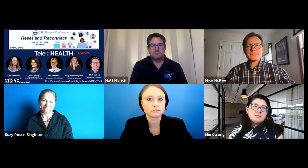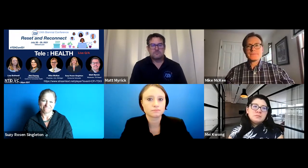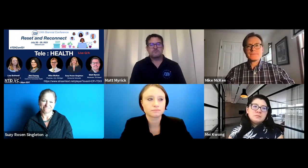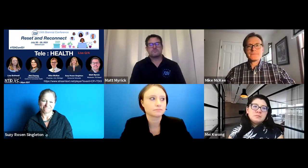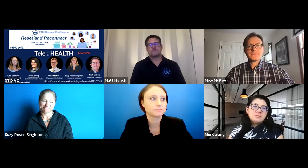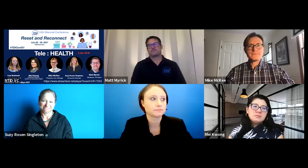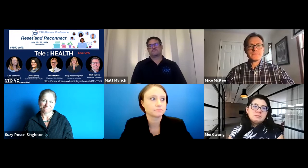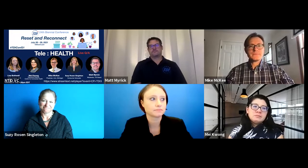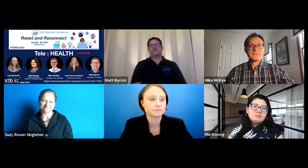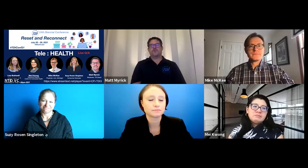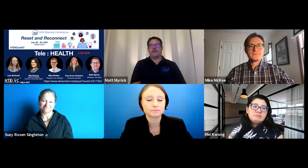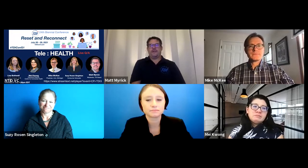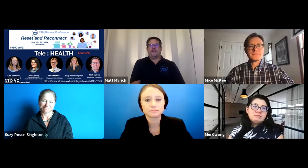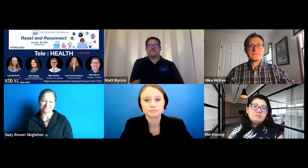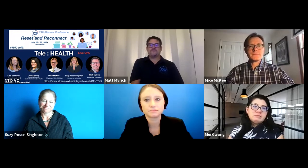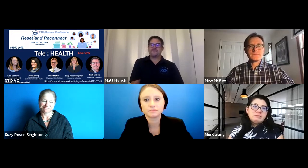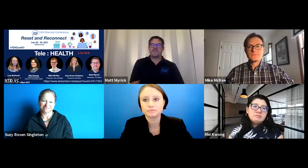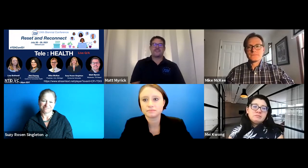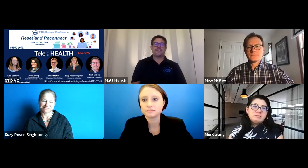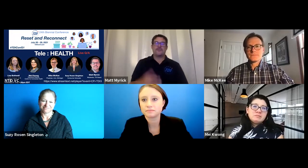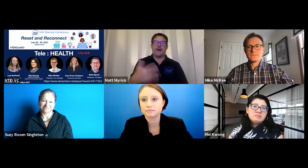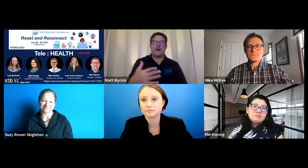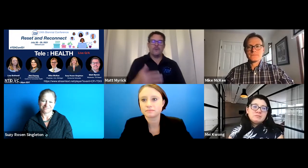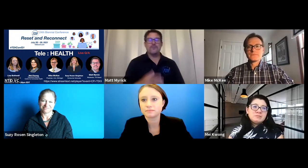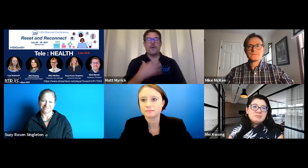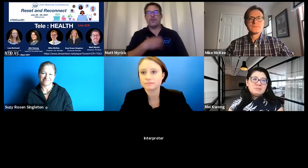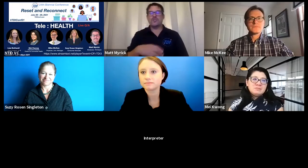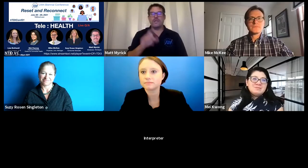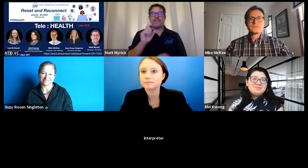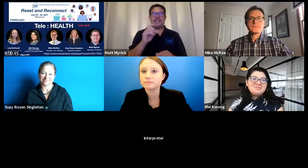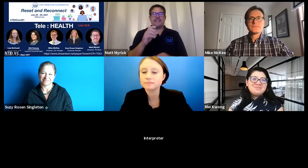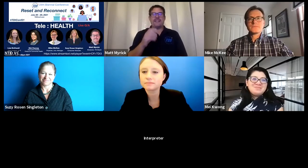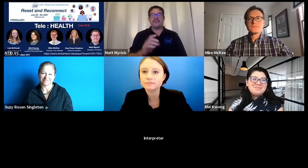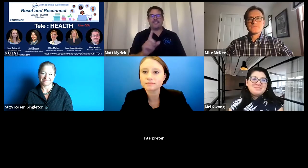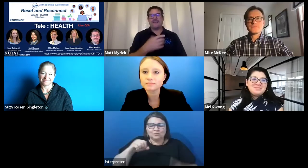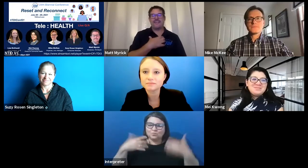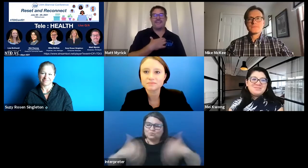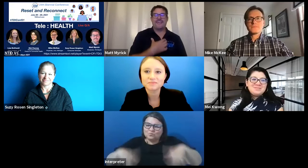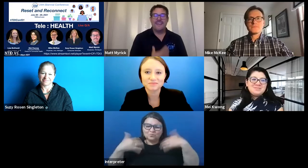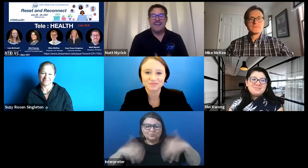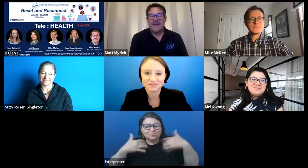us. Okay. Wow. I wish we